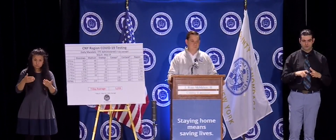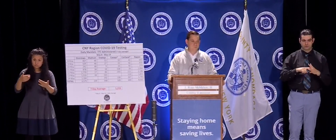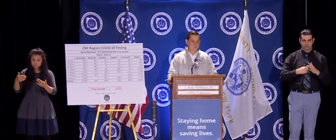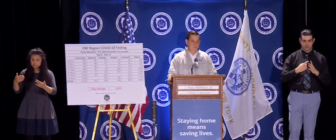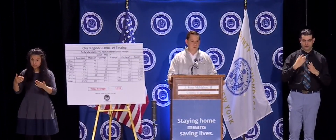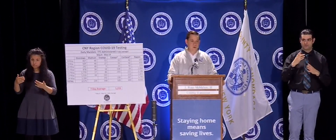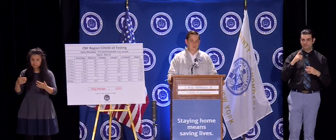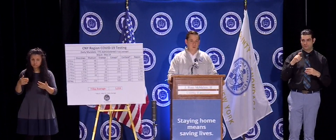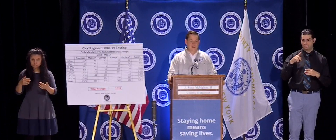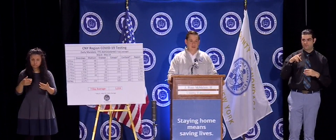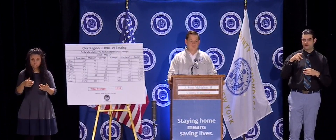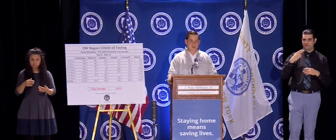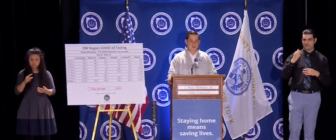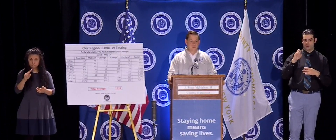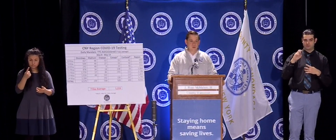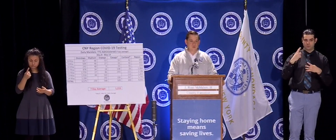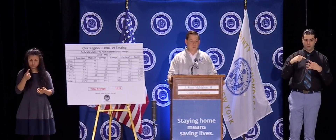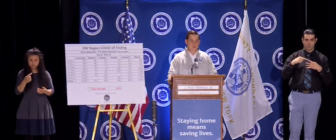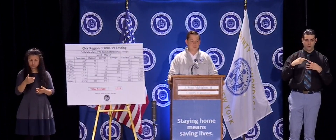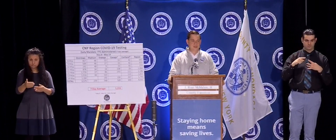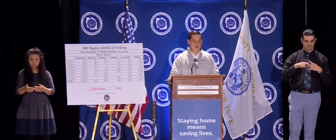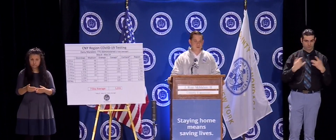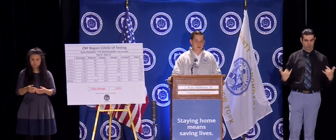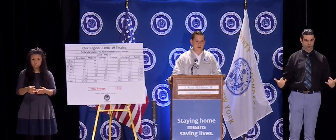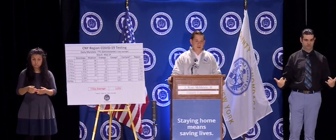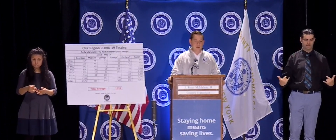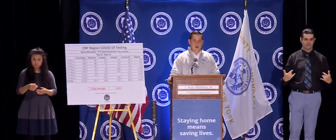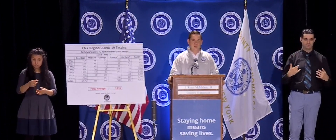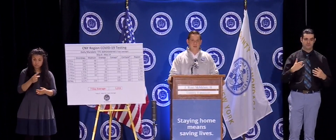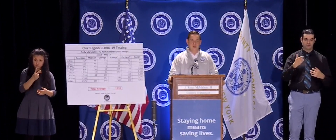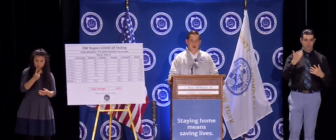1. If we want to get to phase 2 in 14